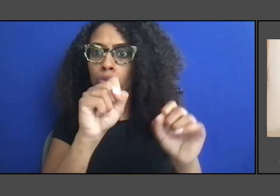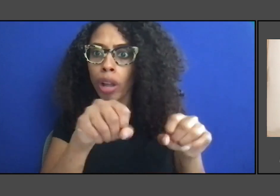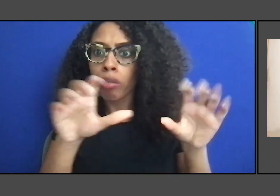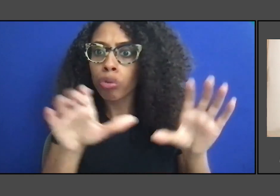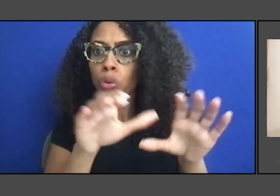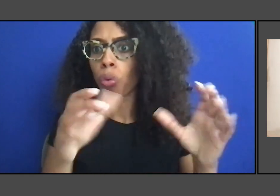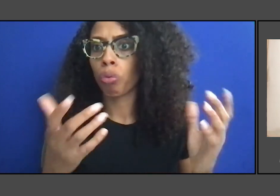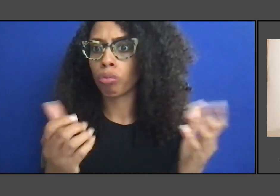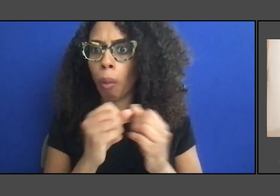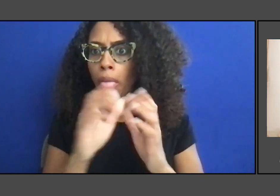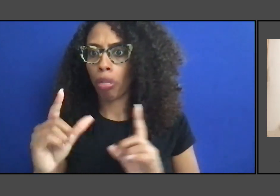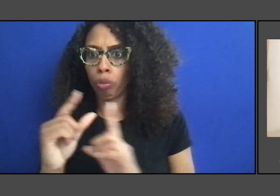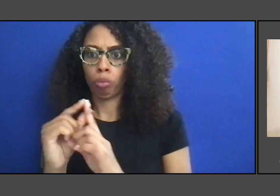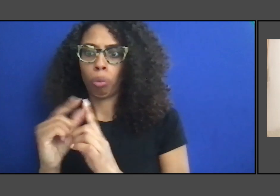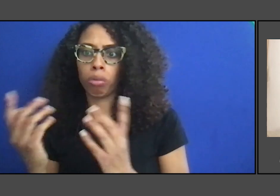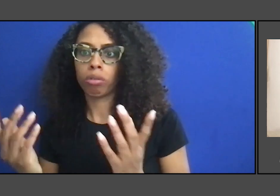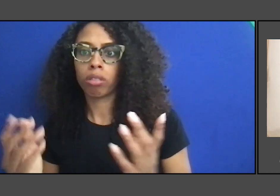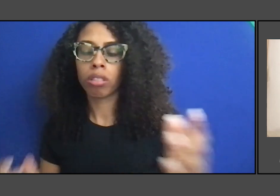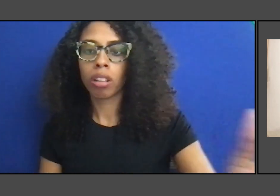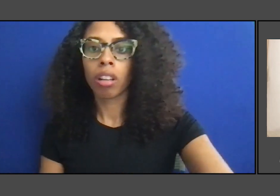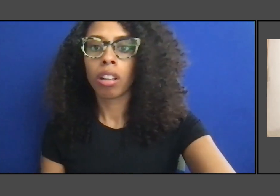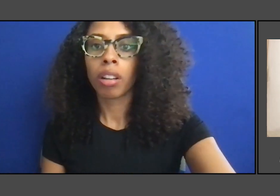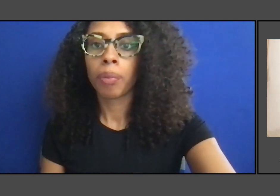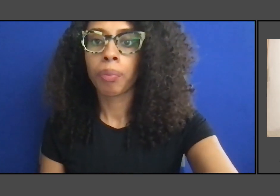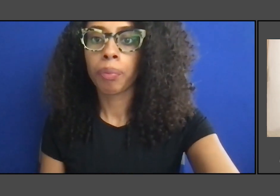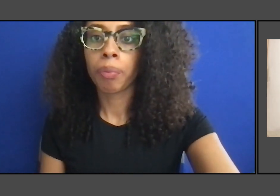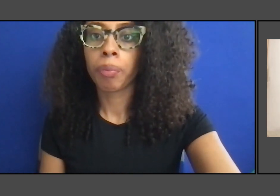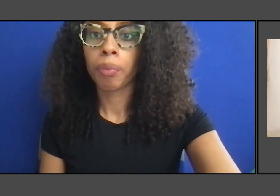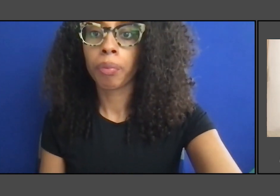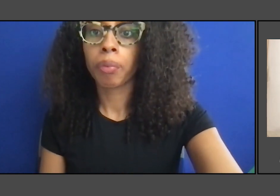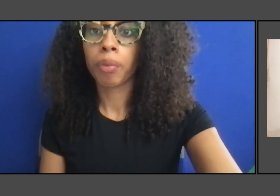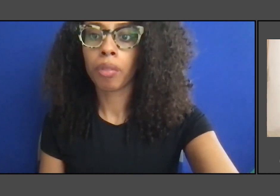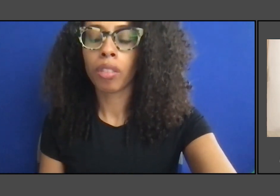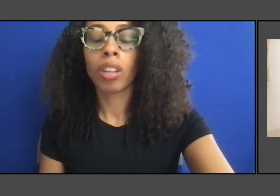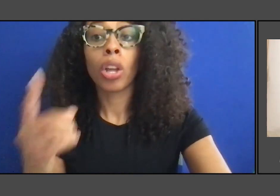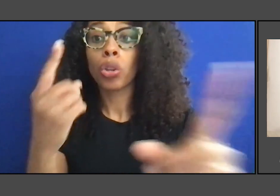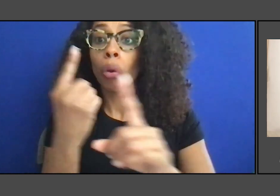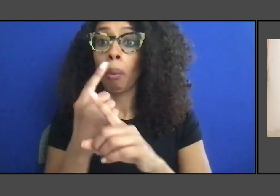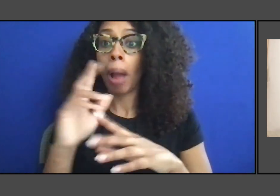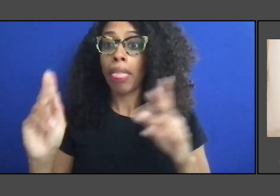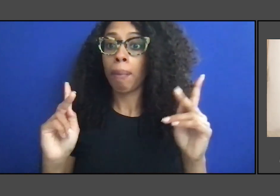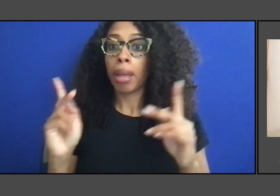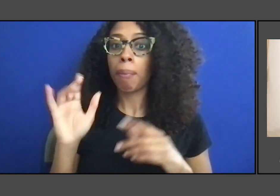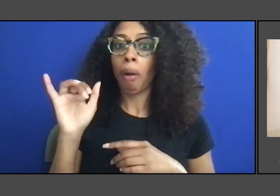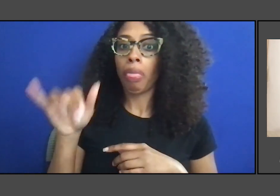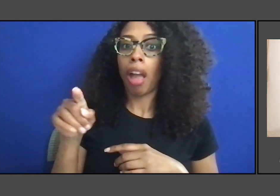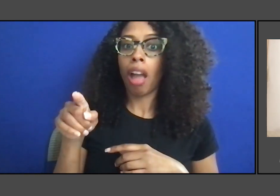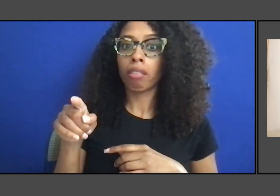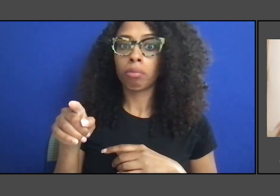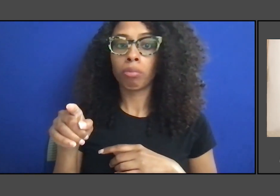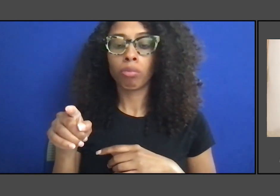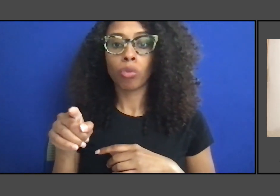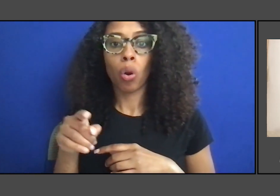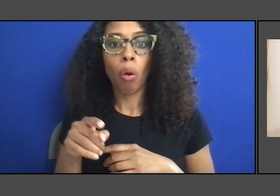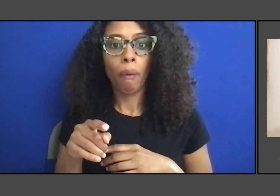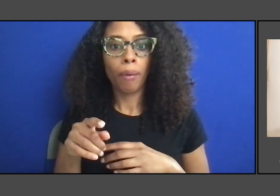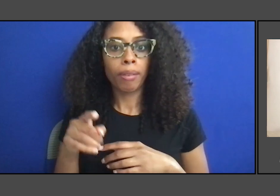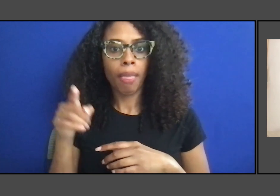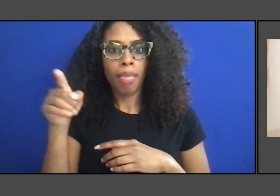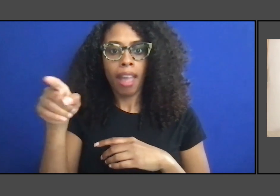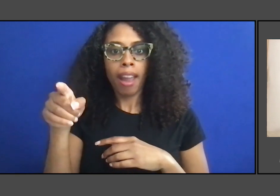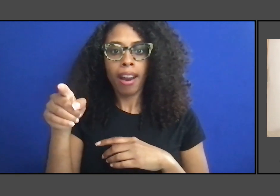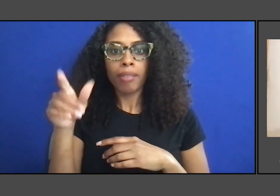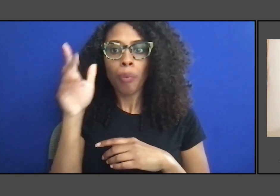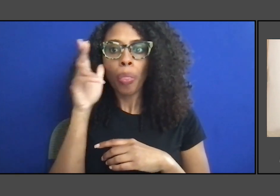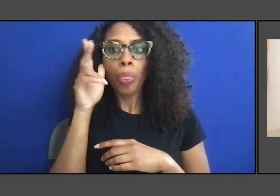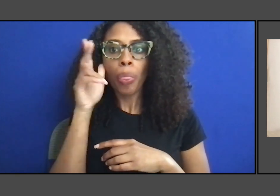that the people who are huddled there listening to that music in that moment